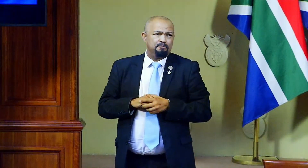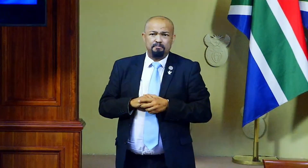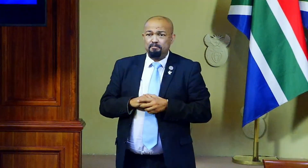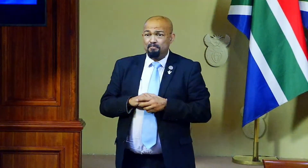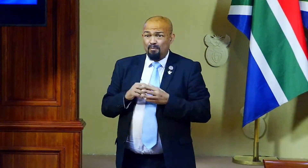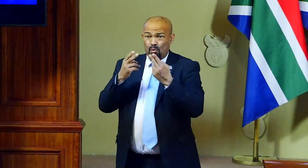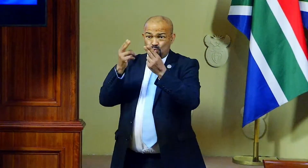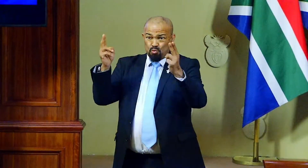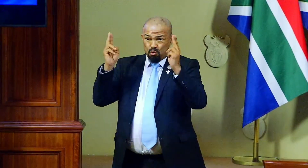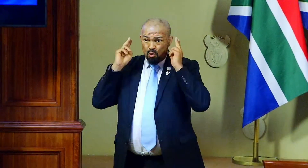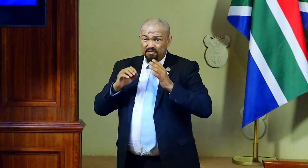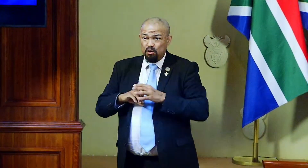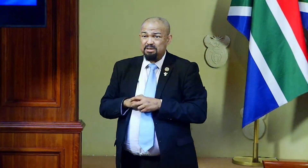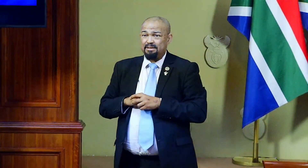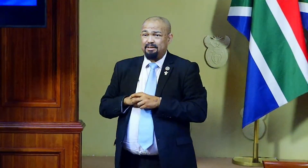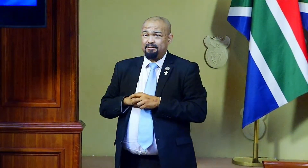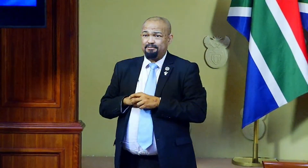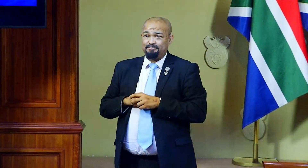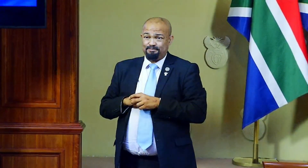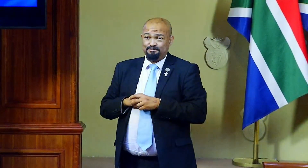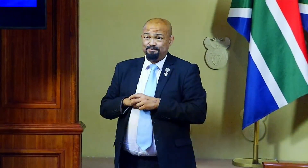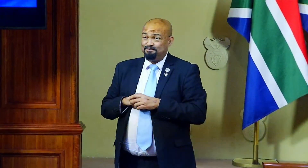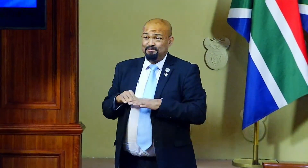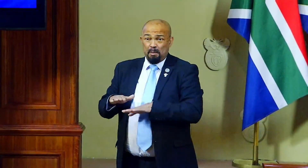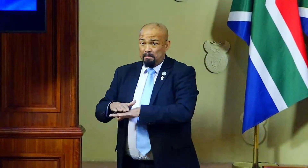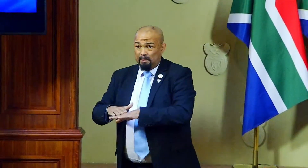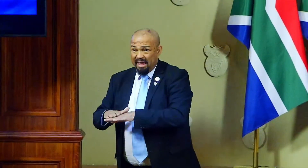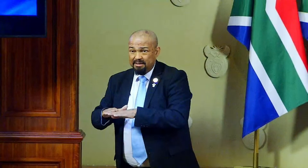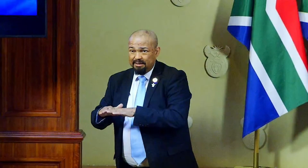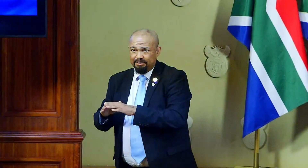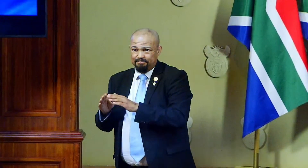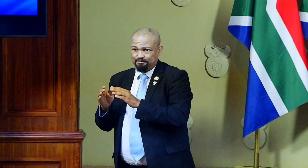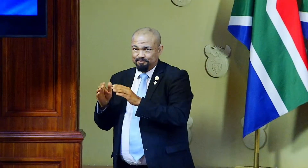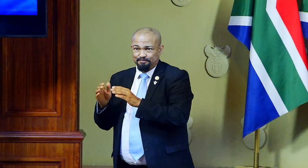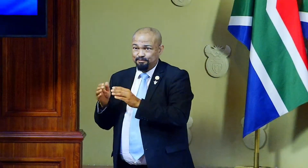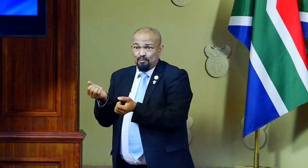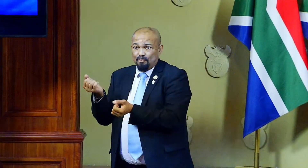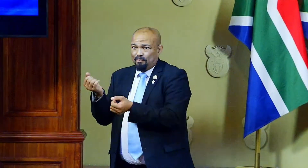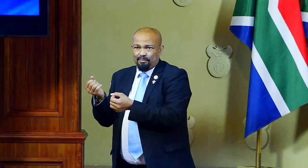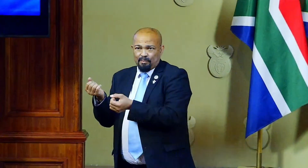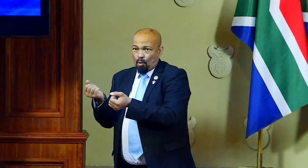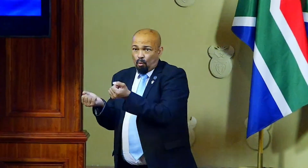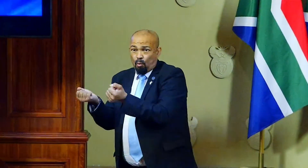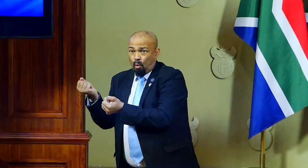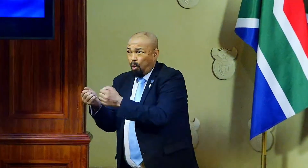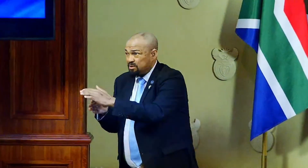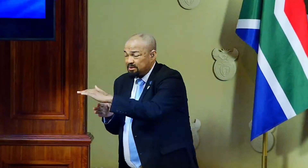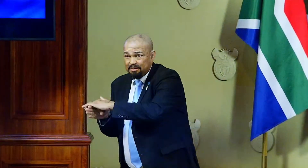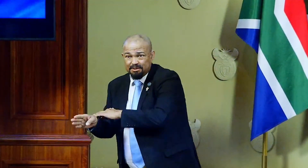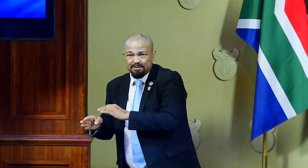education in the mainstream, universities, basic